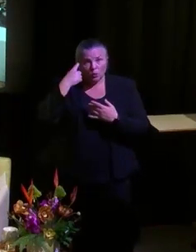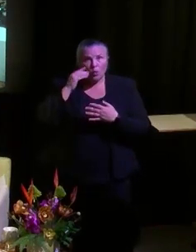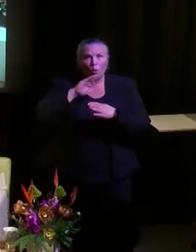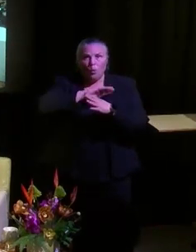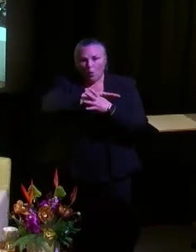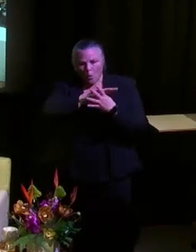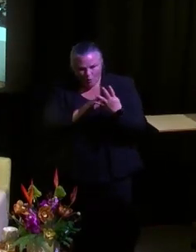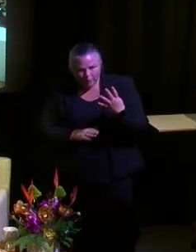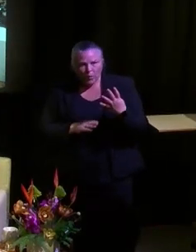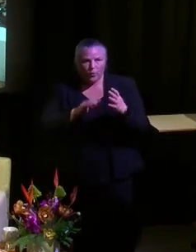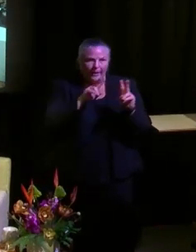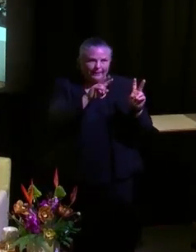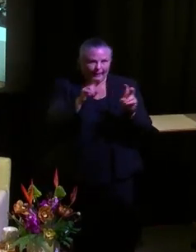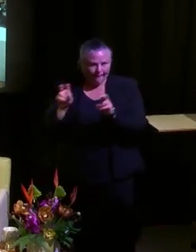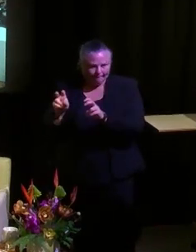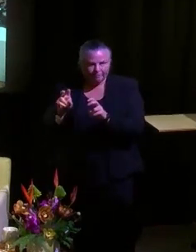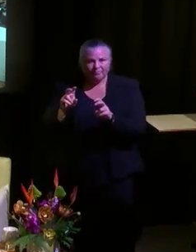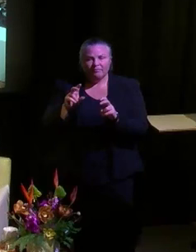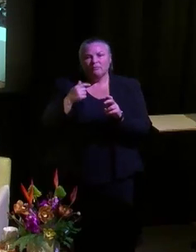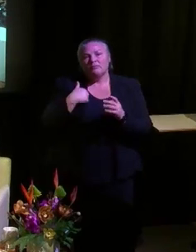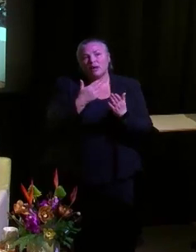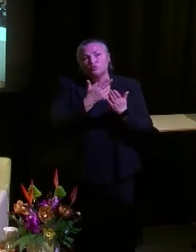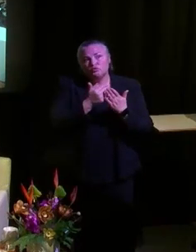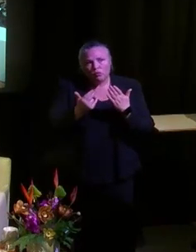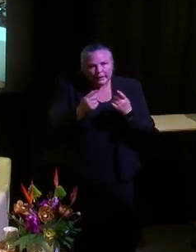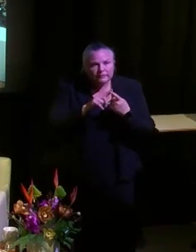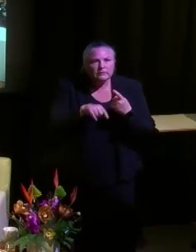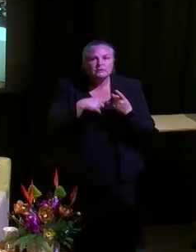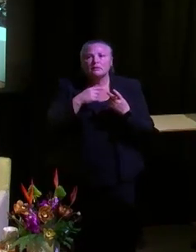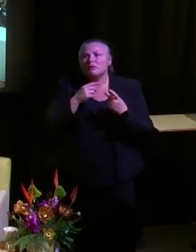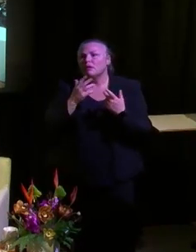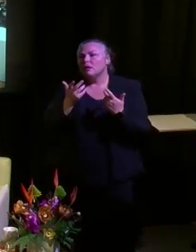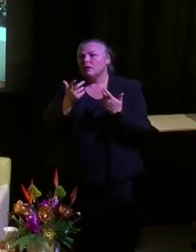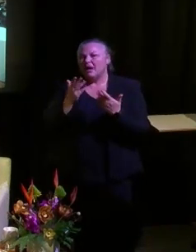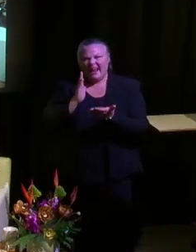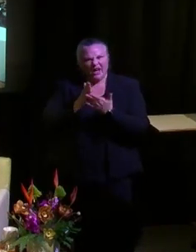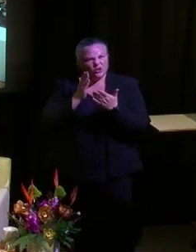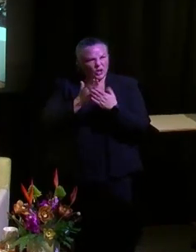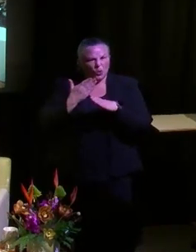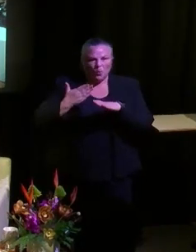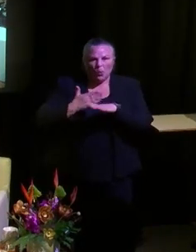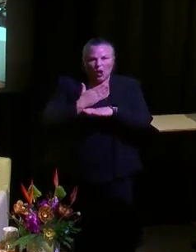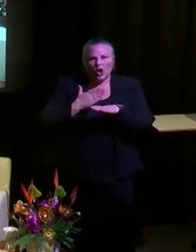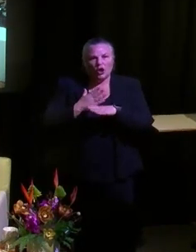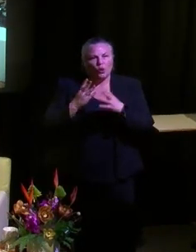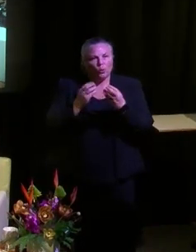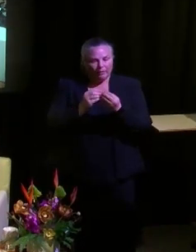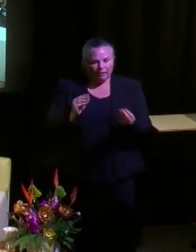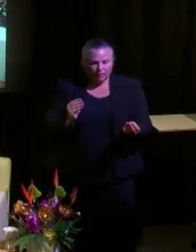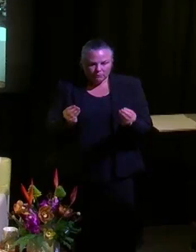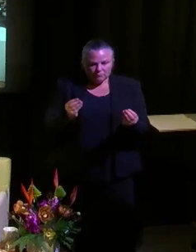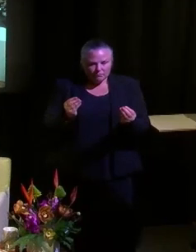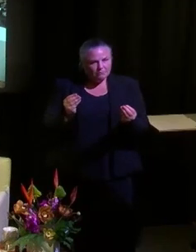my head, and, you know, doing the drawings and, you know, actually working with the porcelain and taking